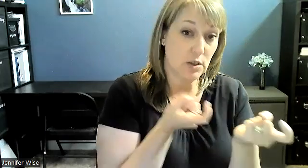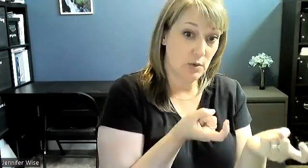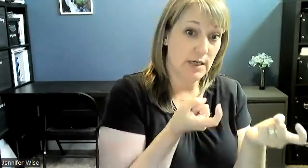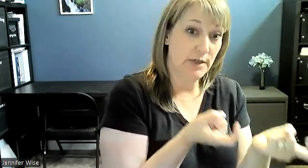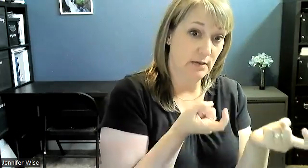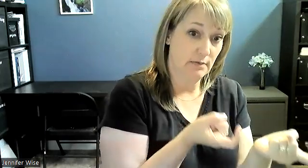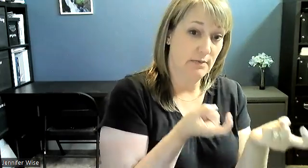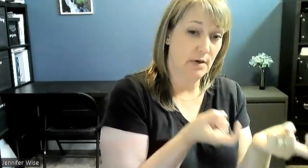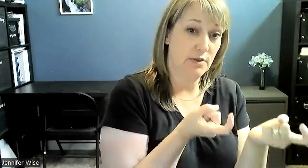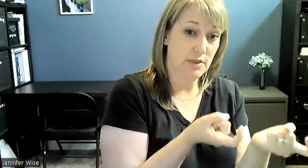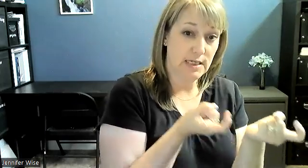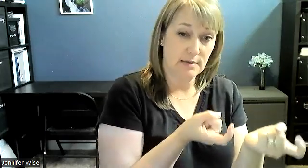go downhill on your skis.